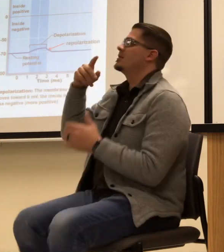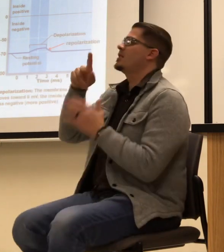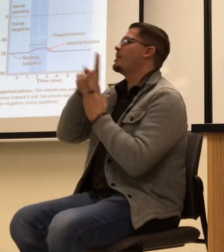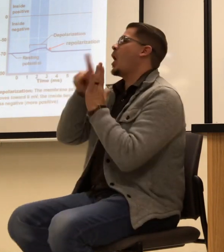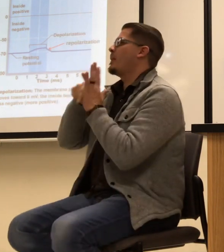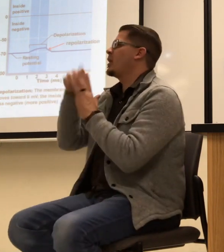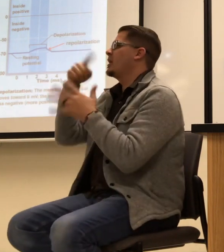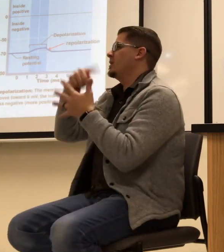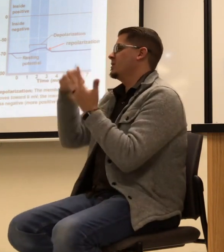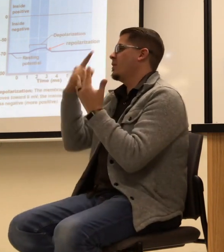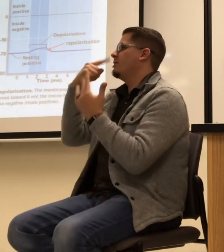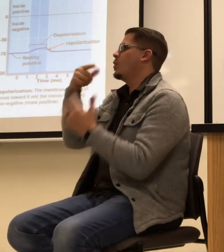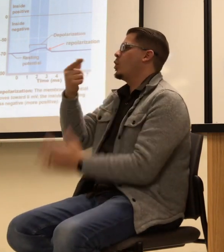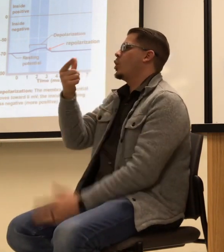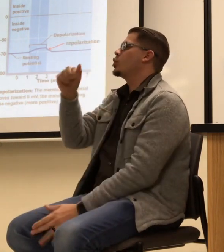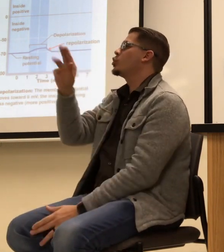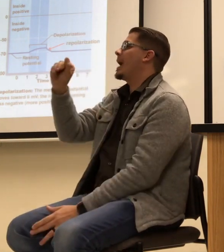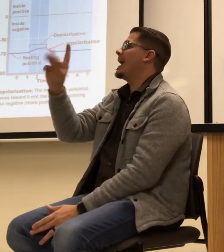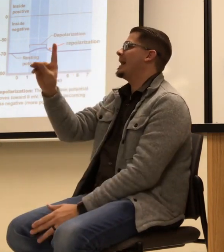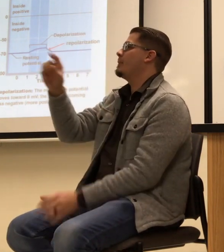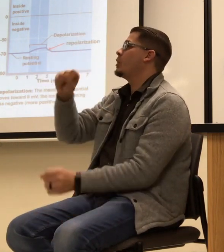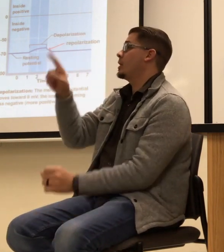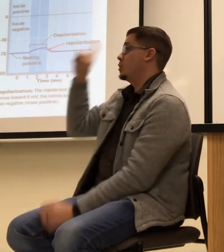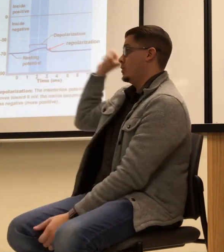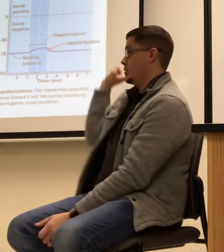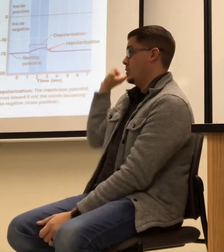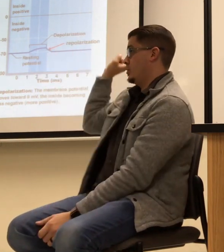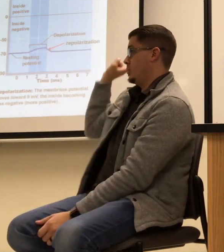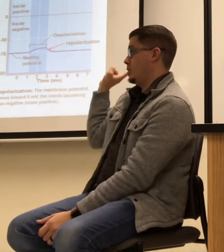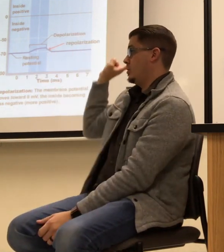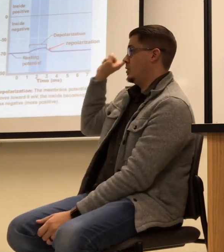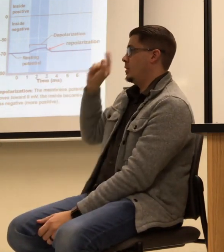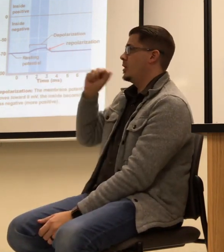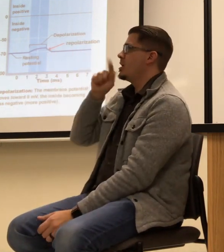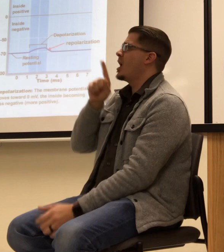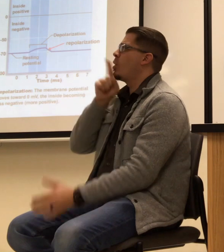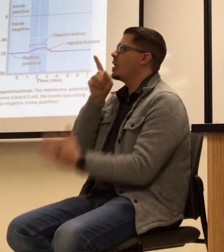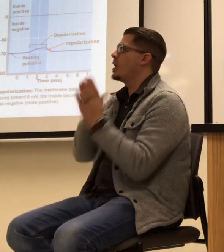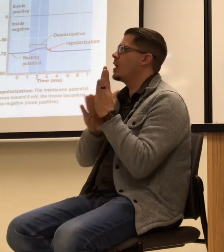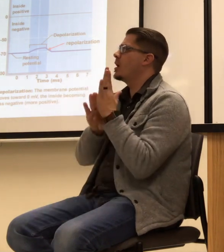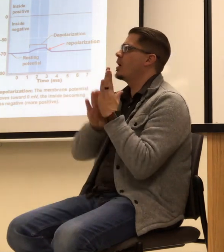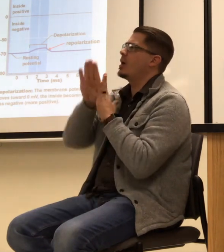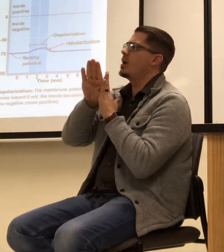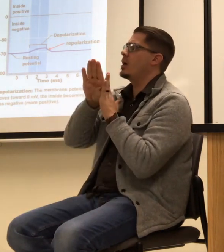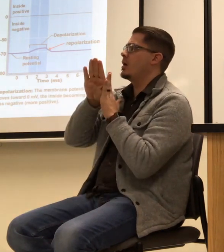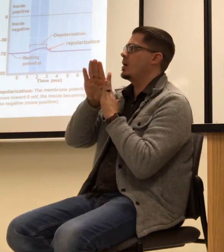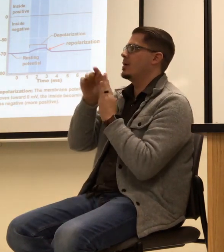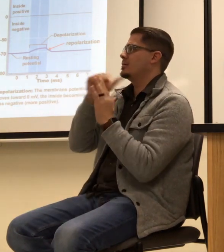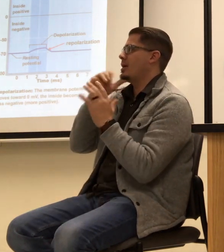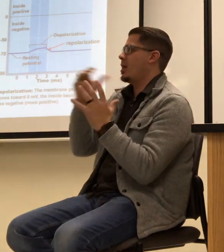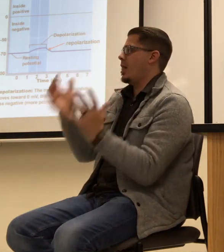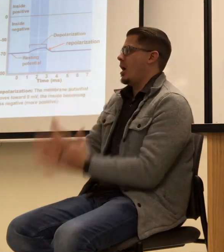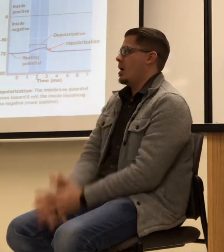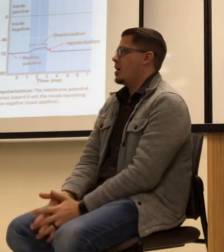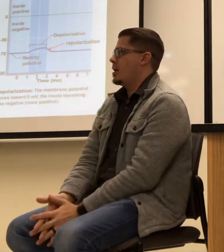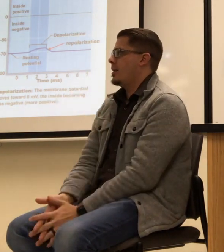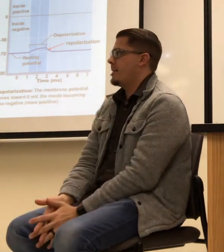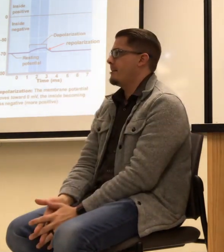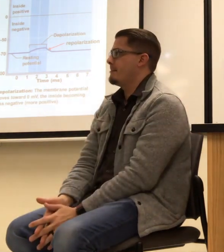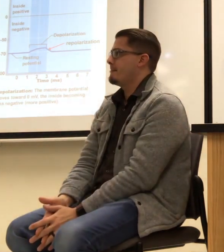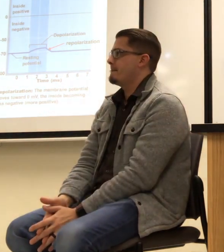Okay, basically, well, they're not really big spikes. They're very small. I use the term